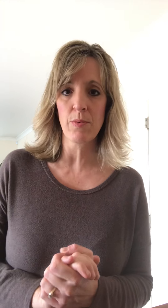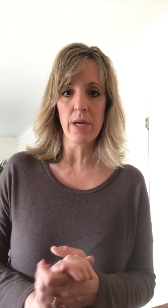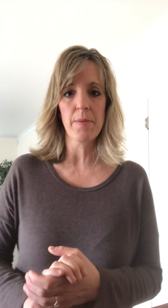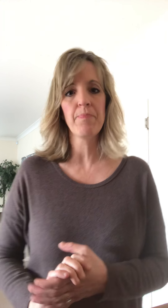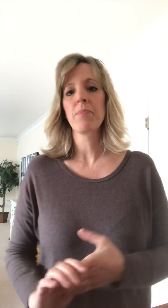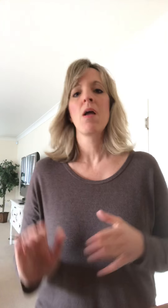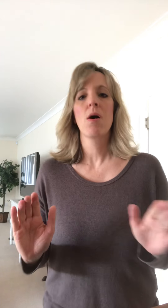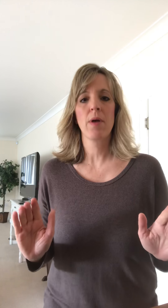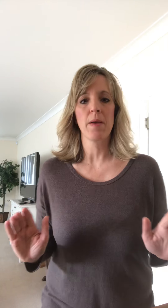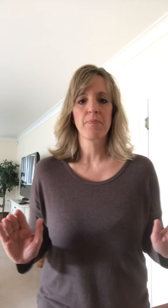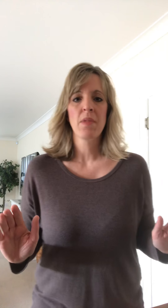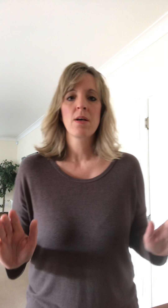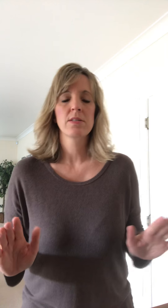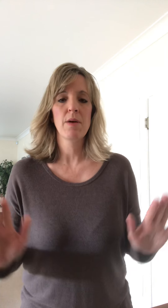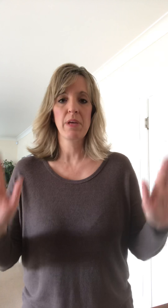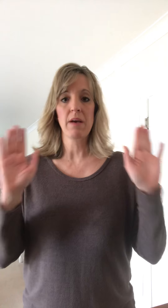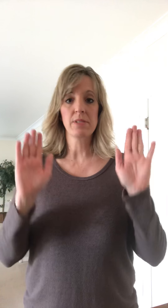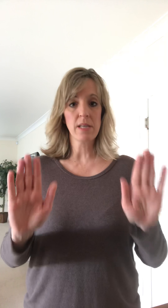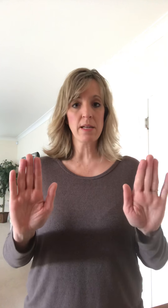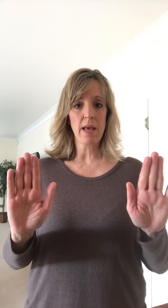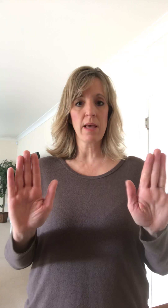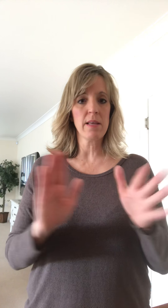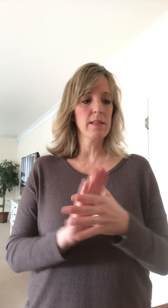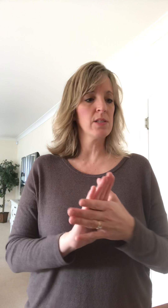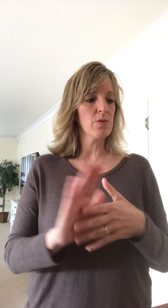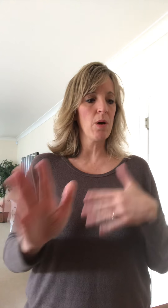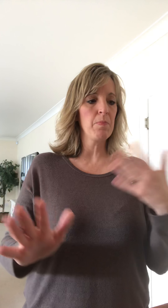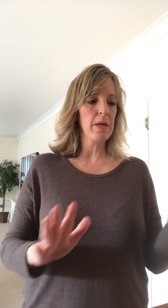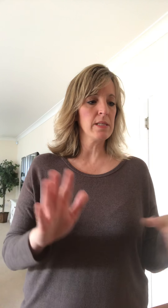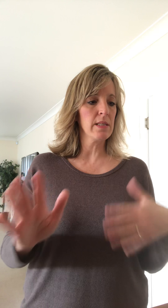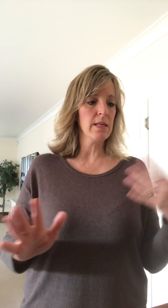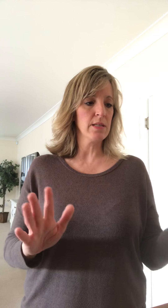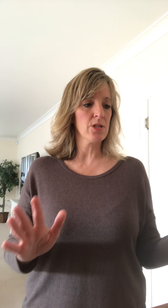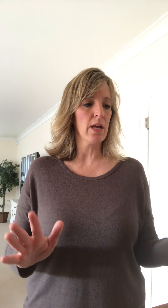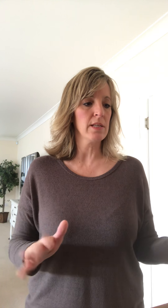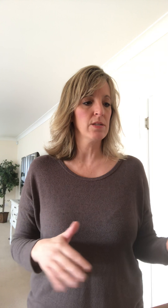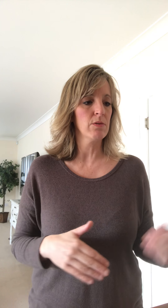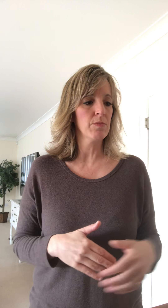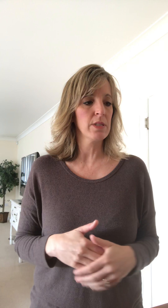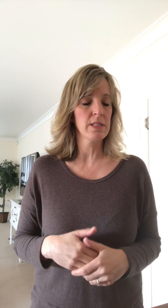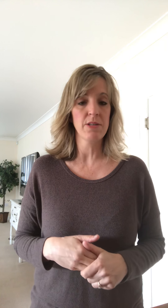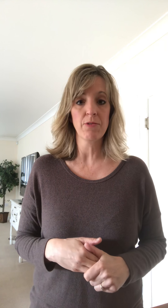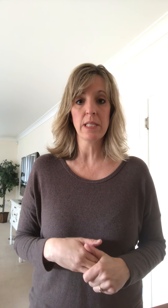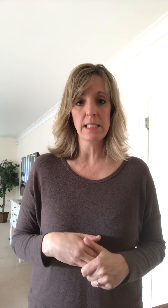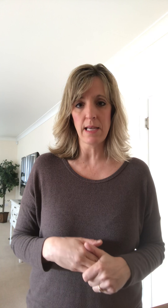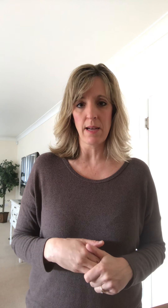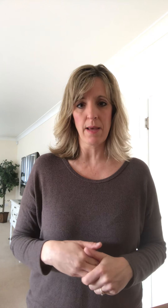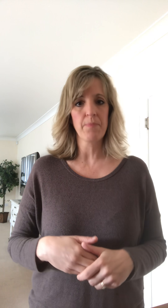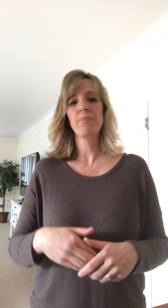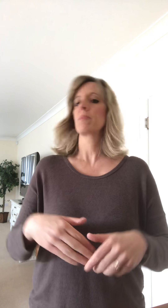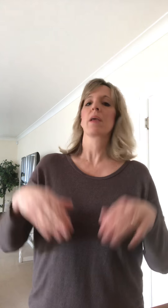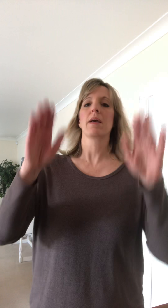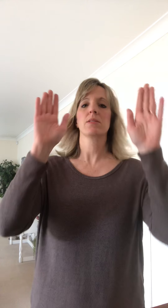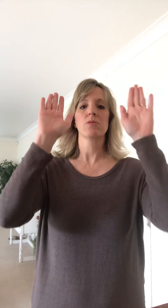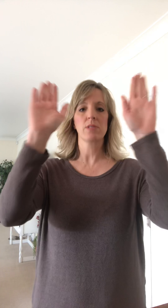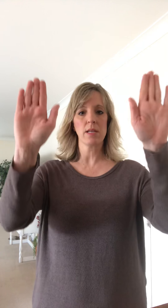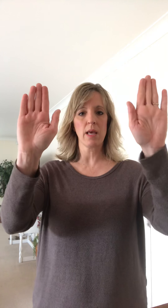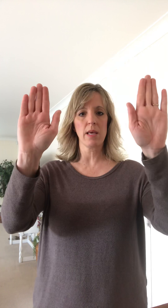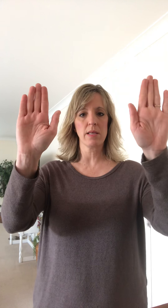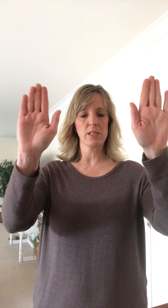week. Okay, so now we have Sunday. These are all basically initialized. The only one that's different is Sunday. Okay, so Sunday is